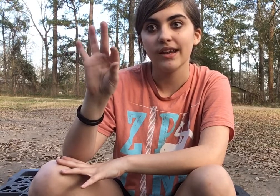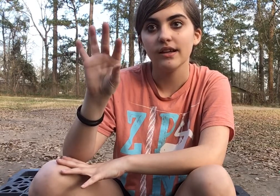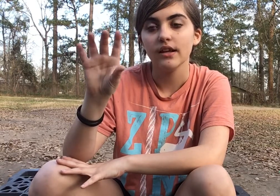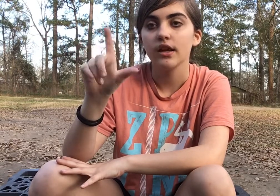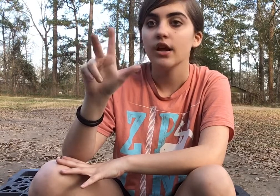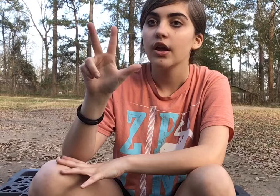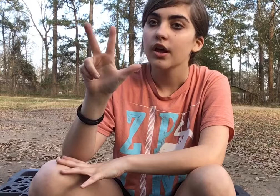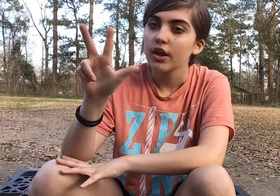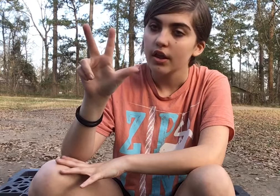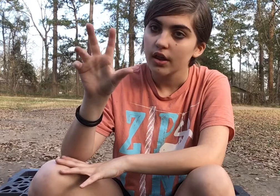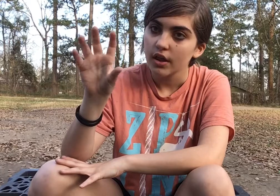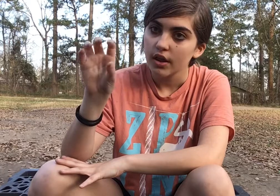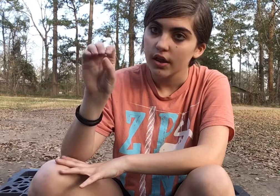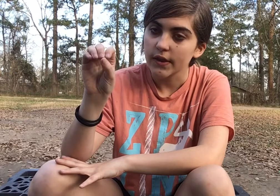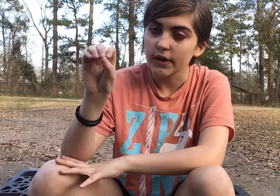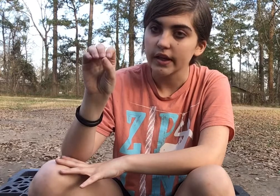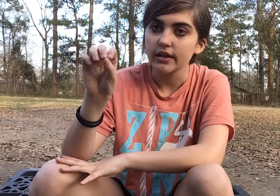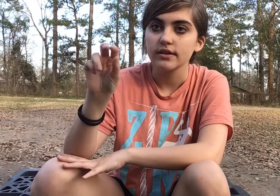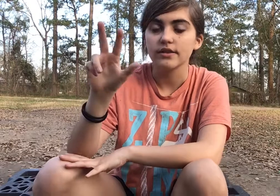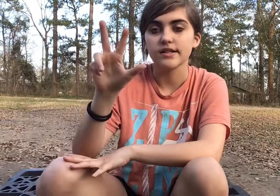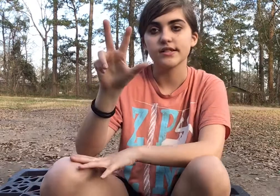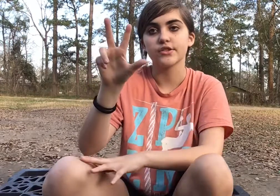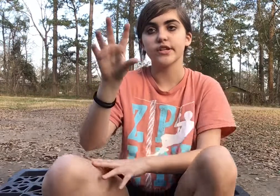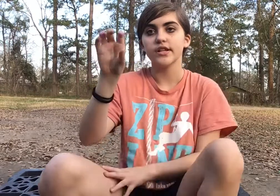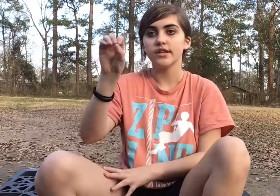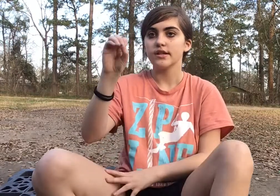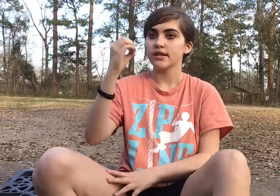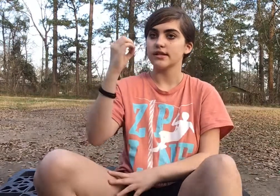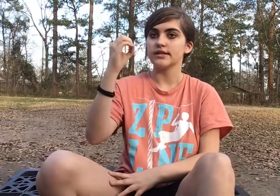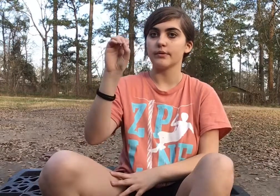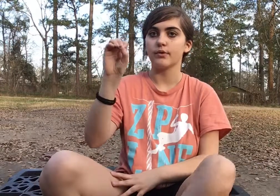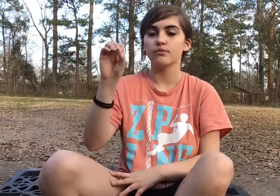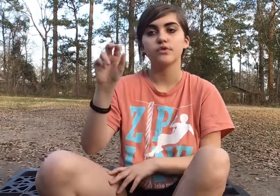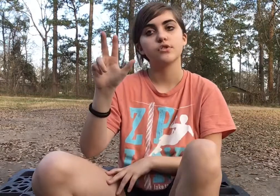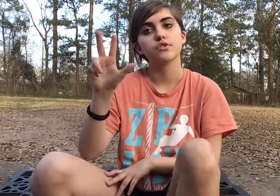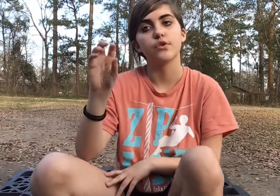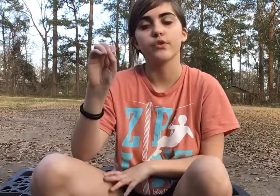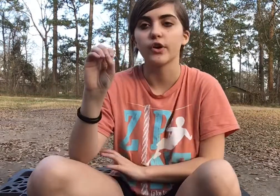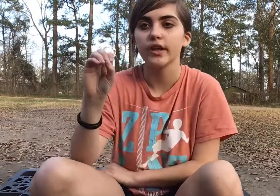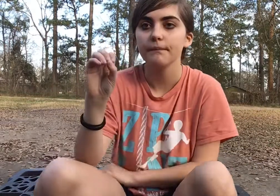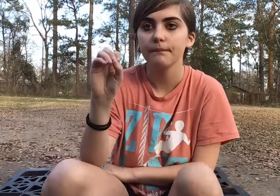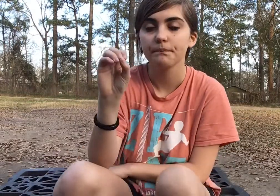29. 30. So this is 3 and 0. So 30.